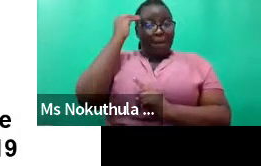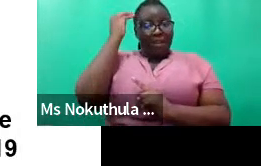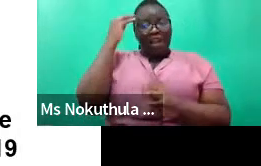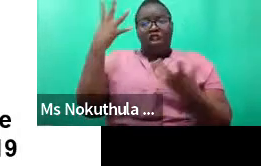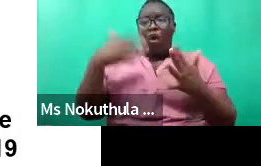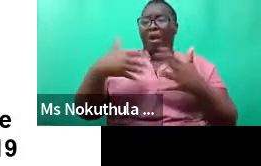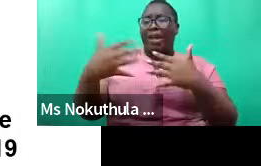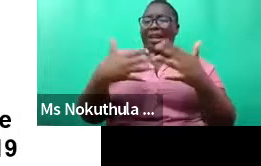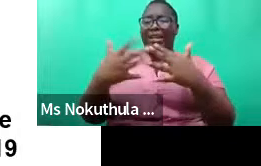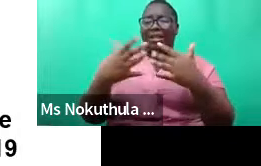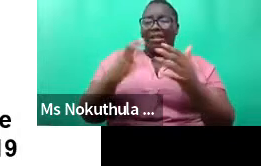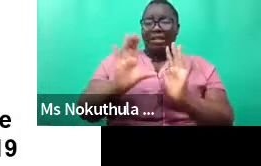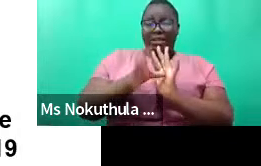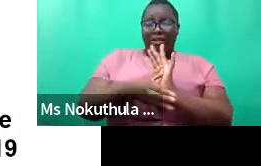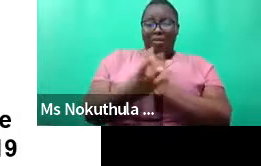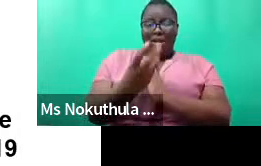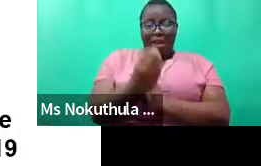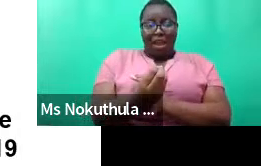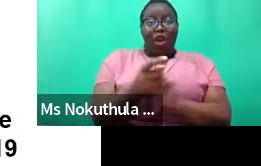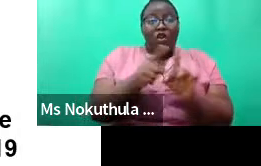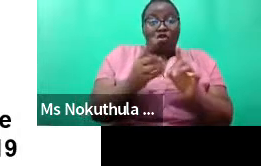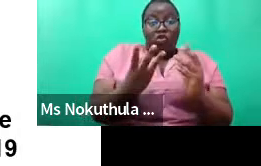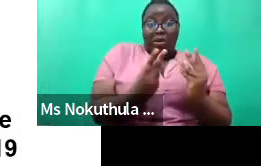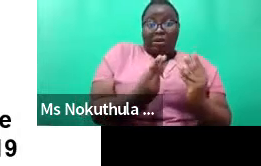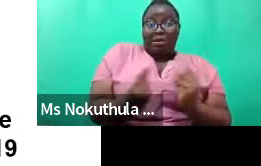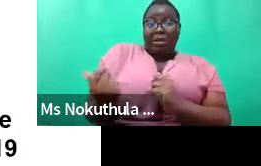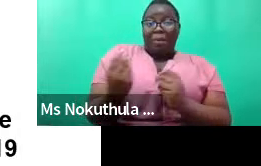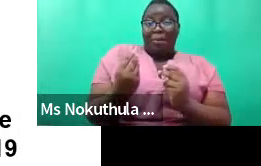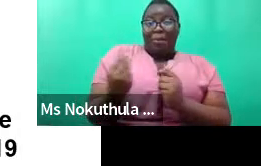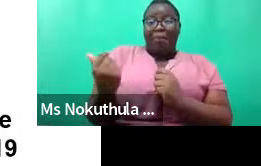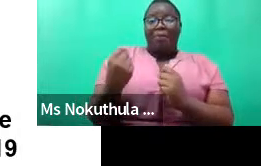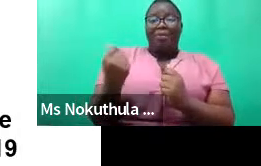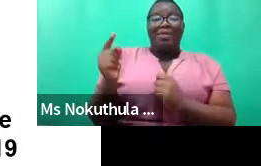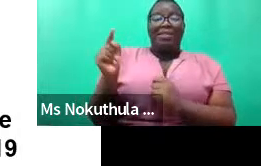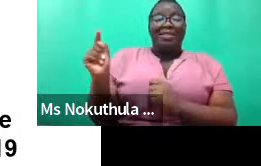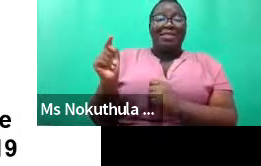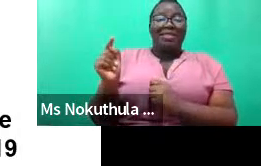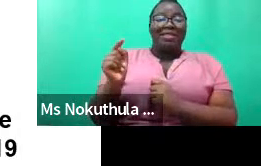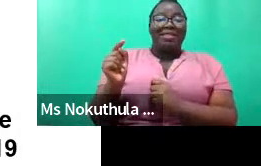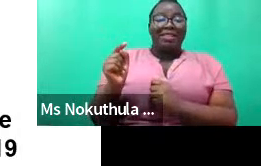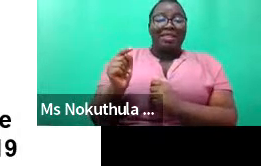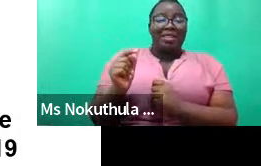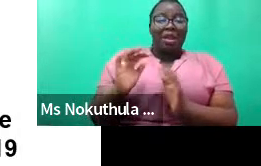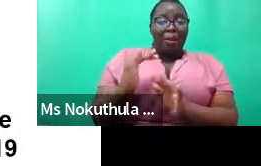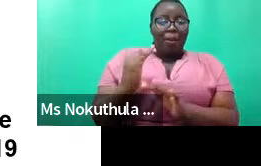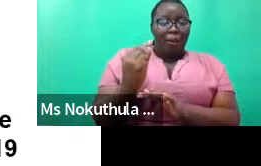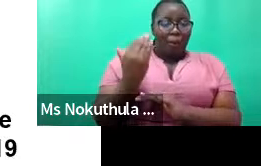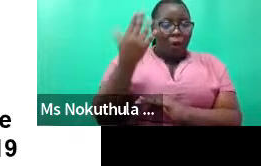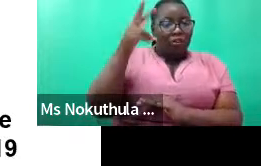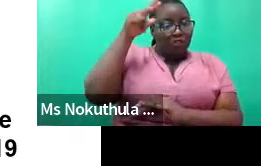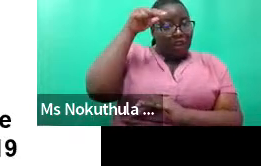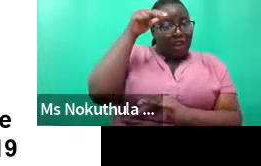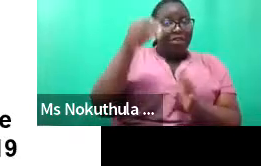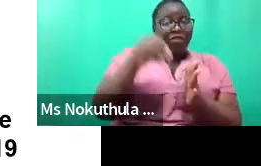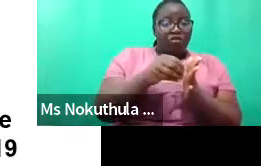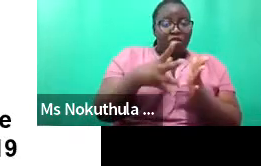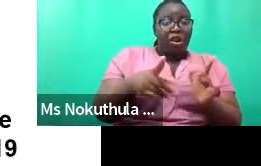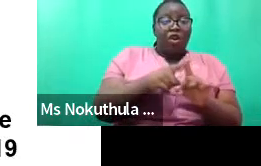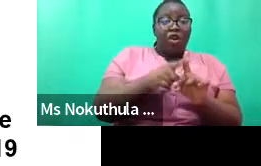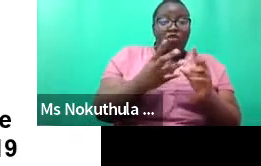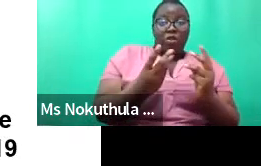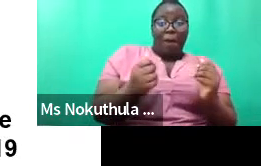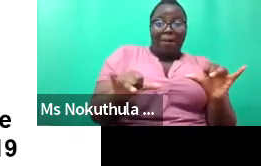the sampling involved both undergraduate and postgraduate students. And the sampling size consists of 7